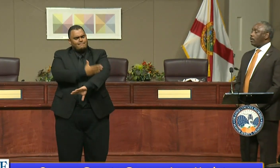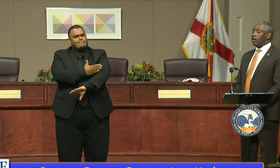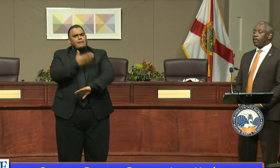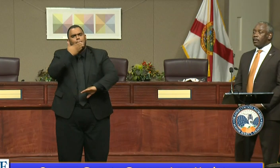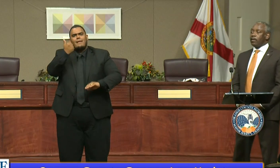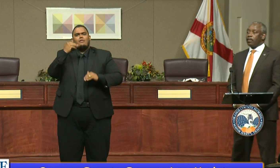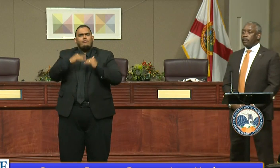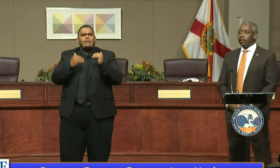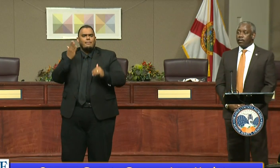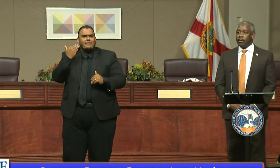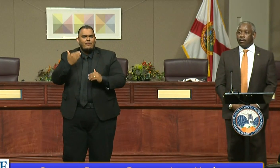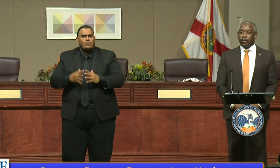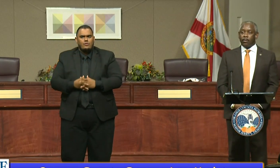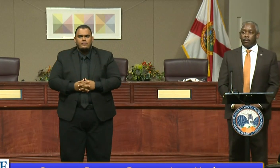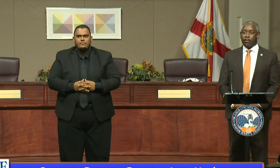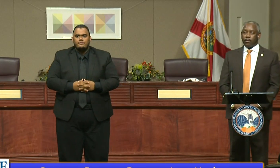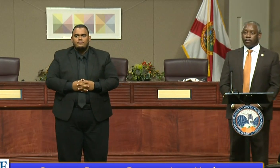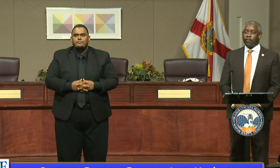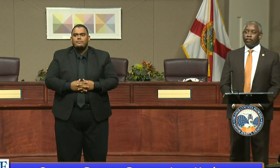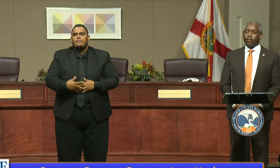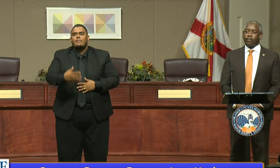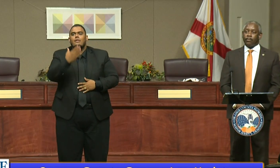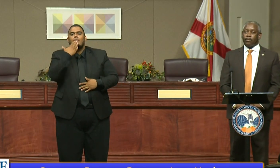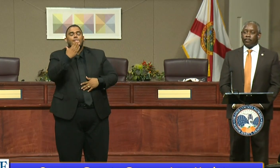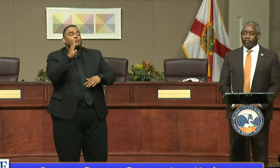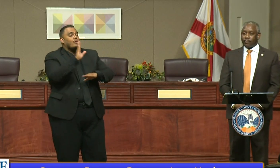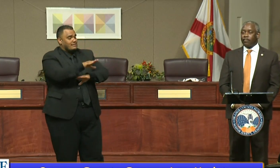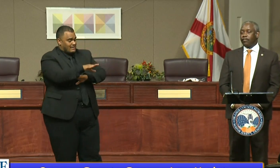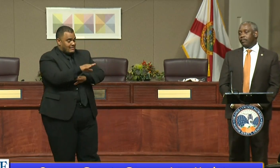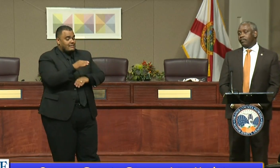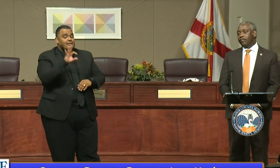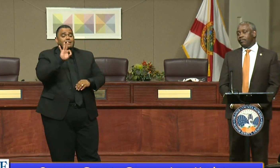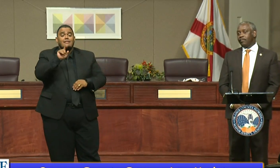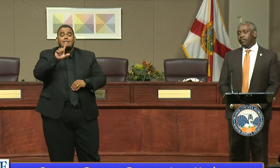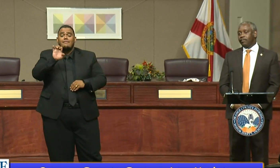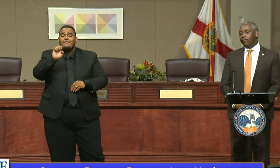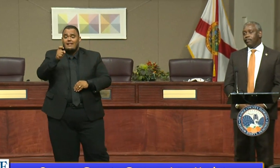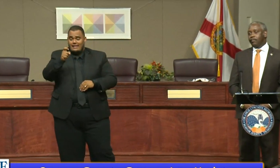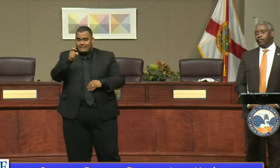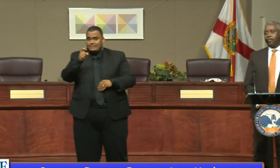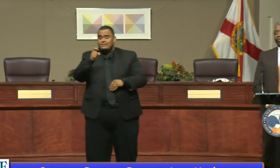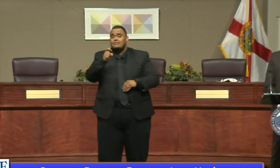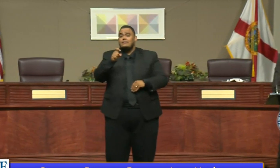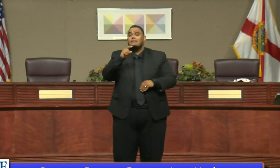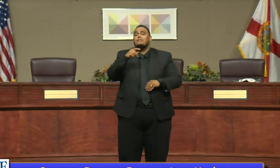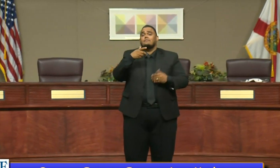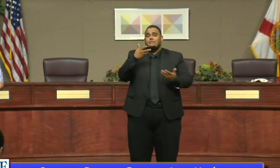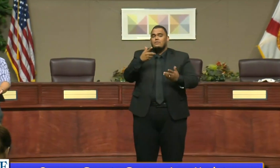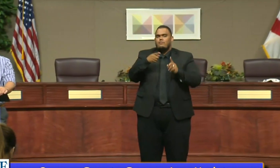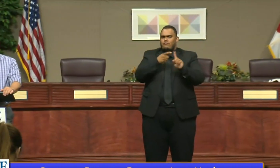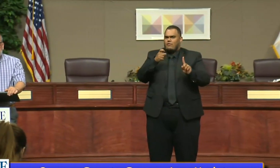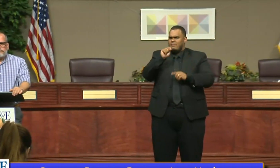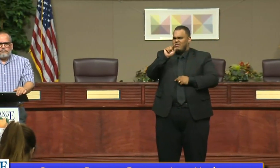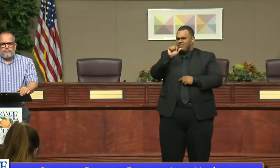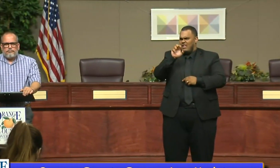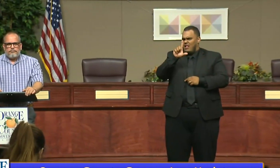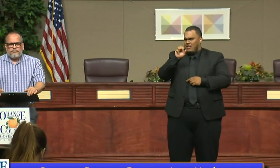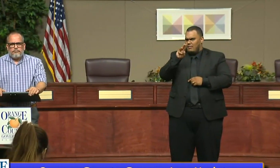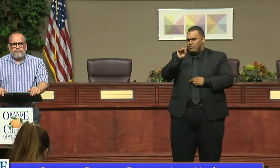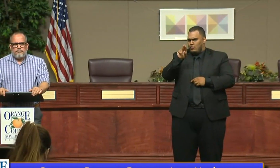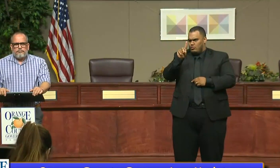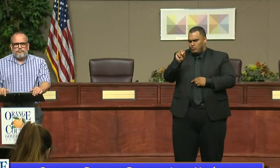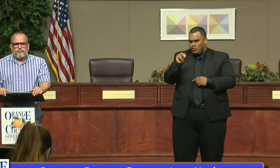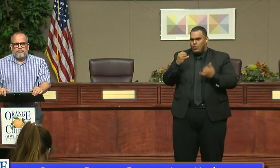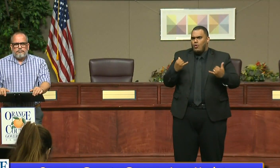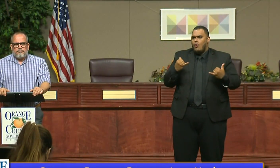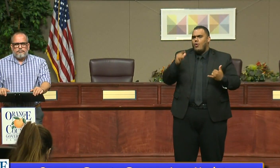Okay. Buenas tardes, Félix Pirela de Telemundo. Doctor Pino, una pregunta. Hoy el gobernador Ron DeSantis ya estaba hablando de la